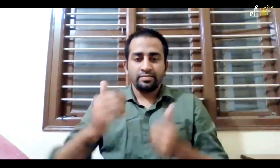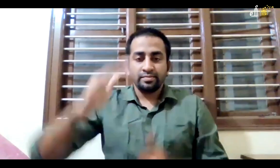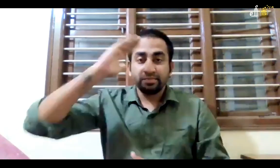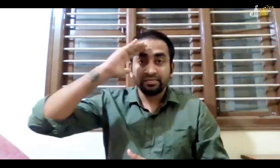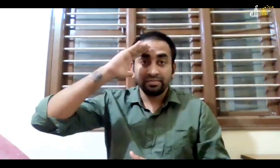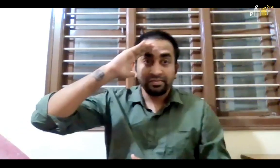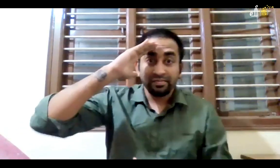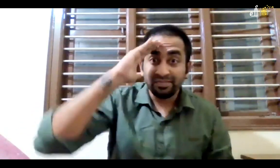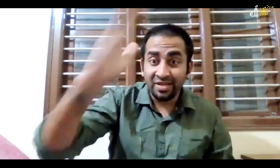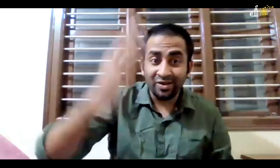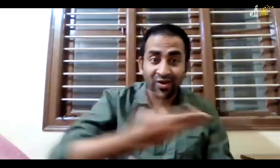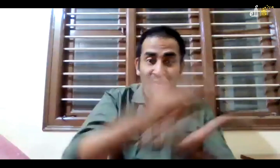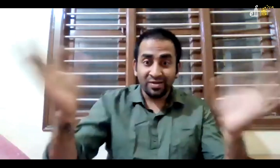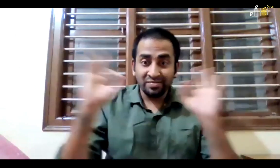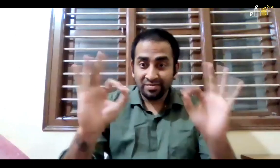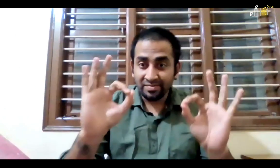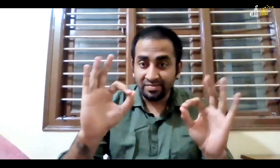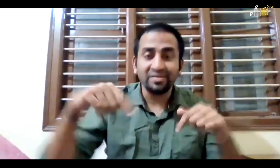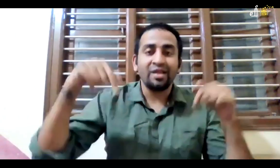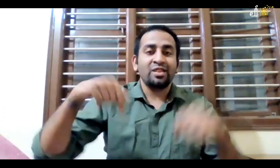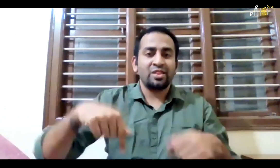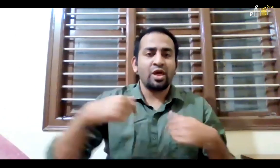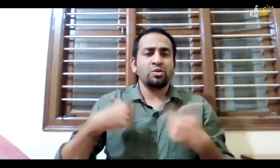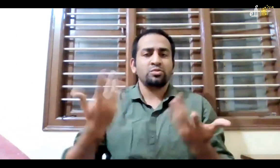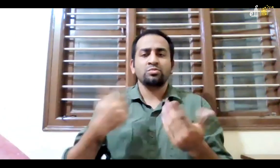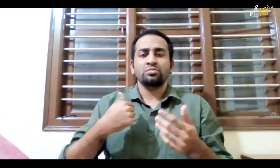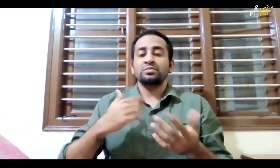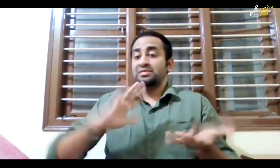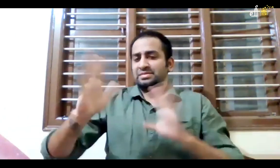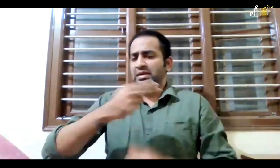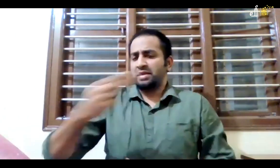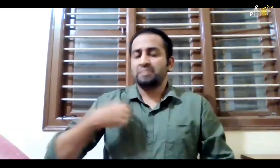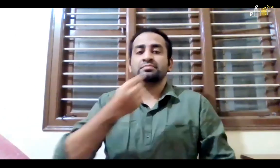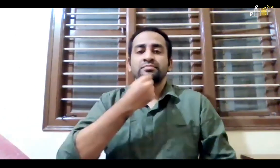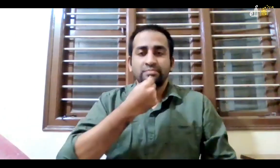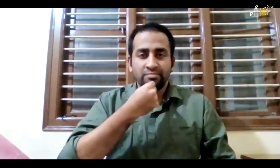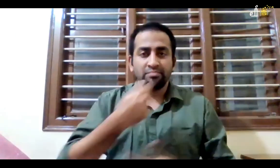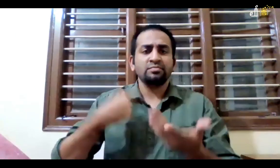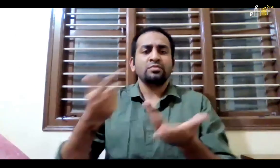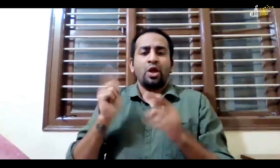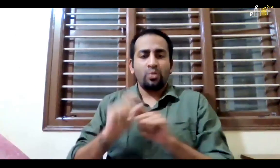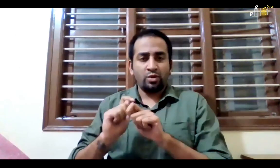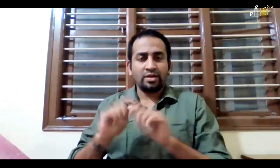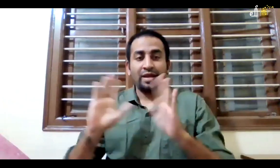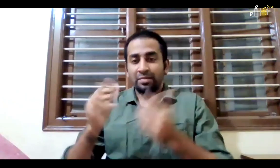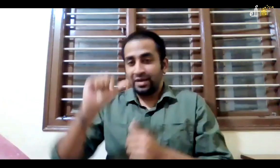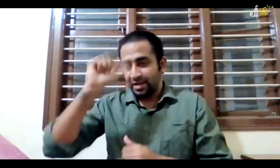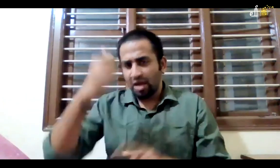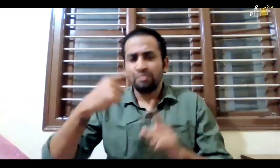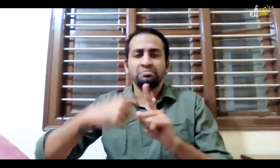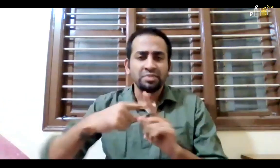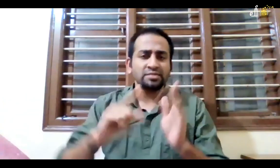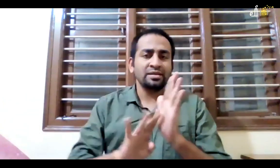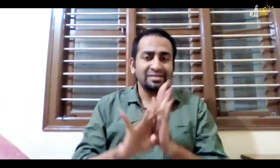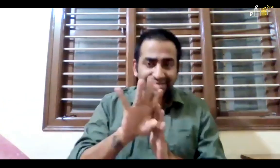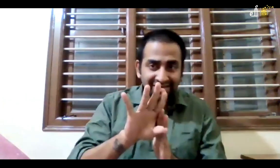Great. Hi. Hello, everyone. You're all doing well. So my signing is this, and I'm